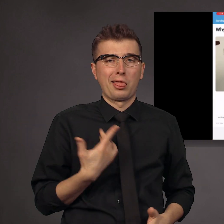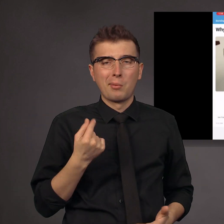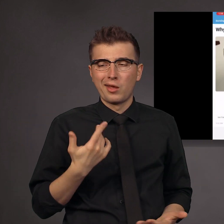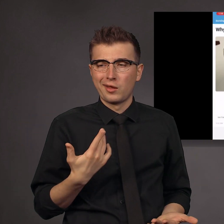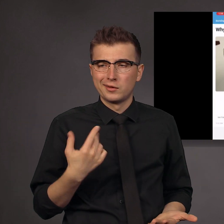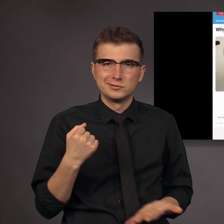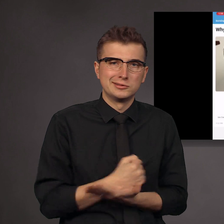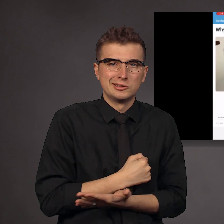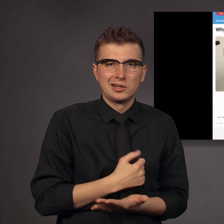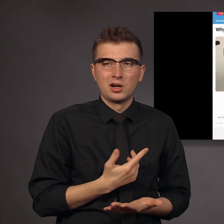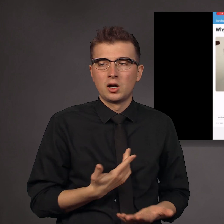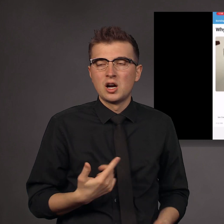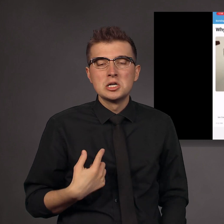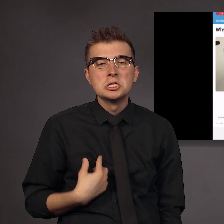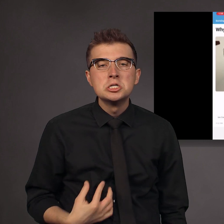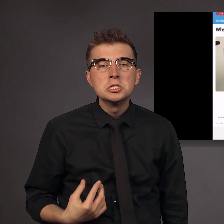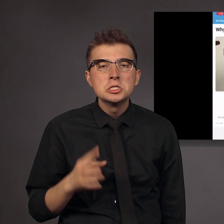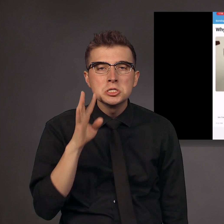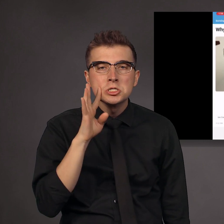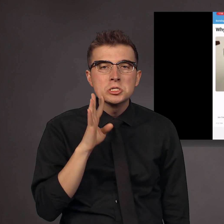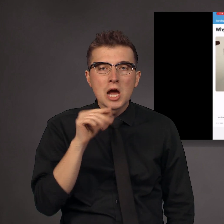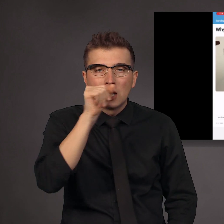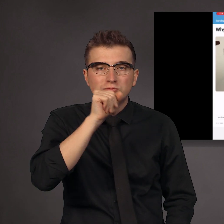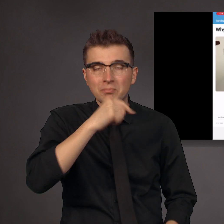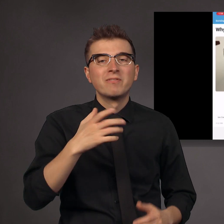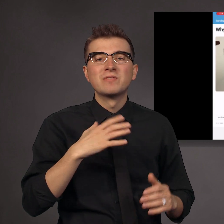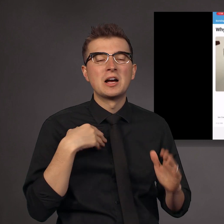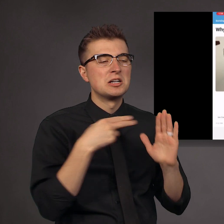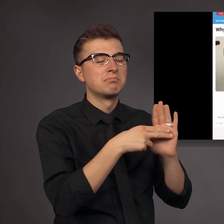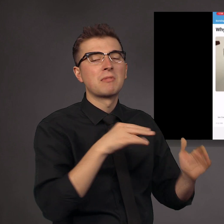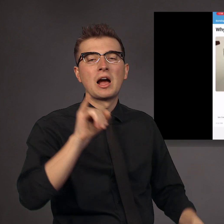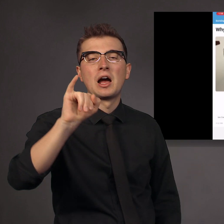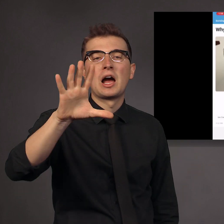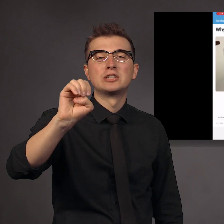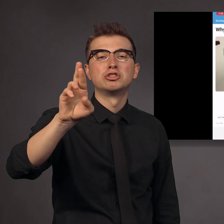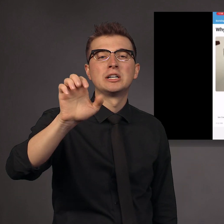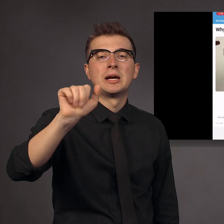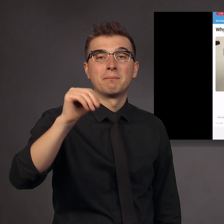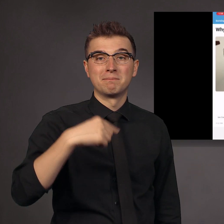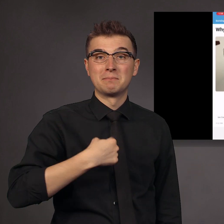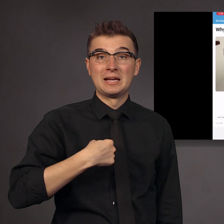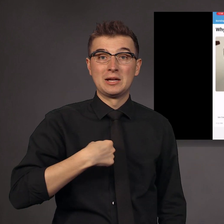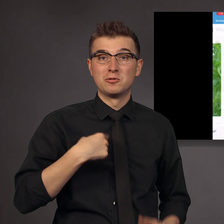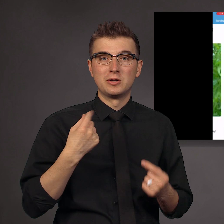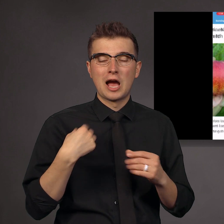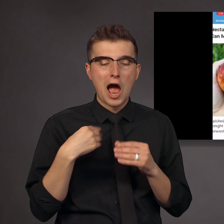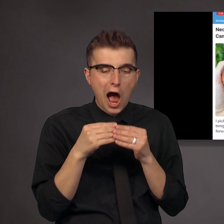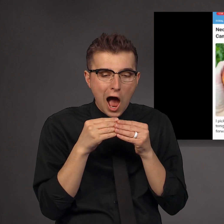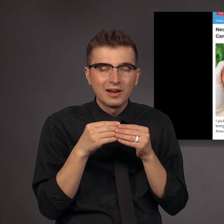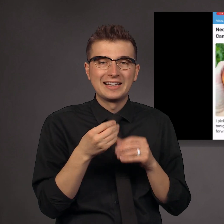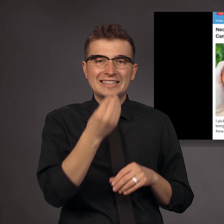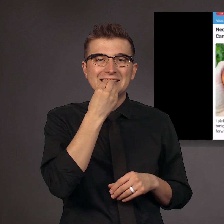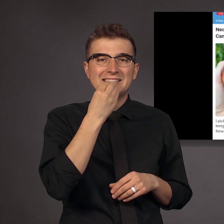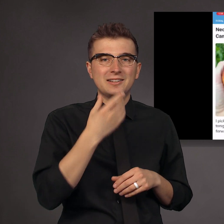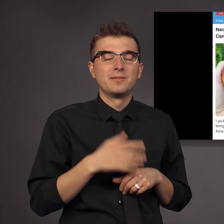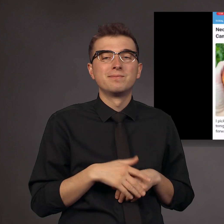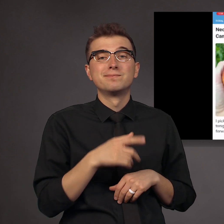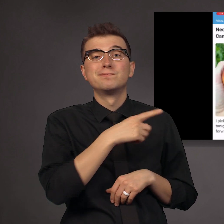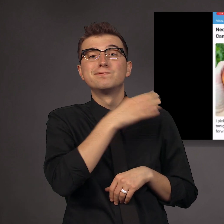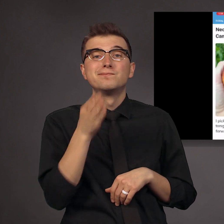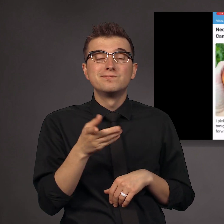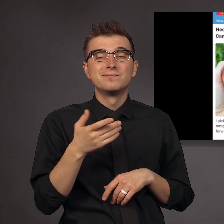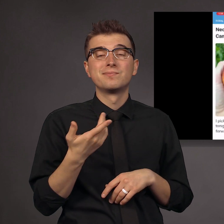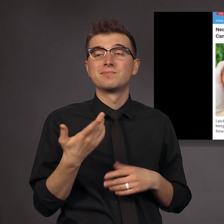days I needed an ice cream bar. So I did that, labeled it ice cream, and a picture of me eating an ice cream bar. Something like